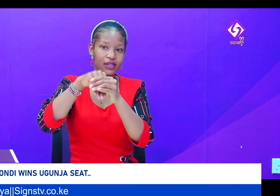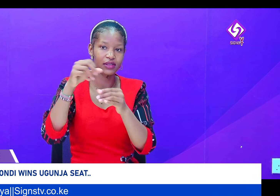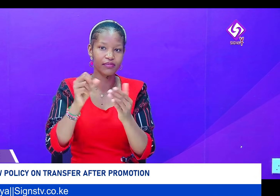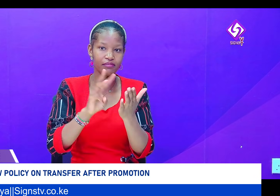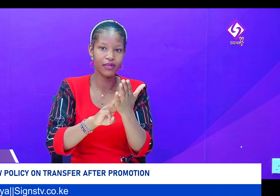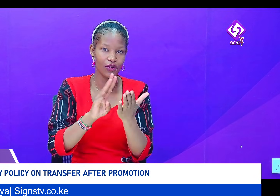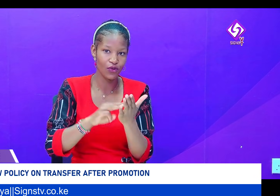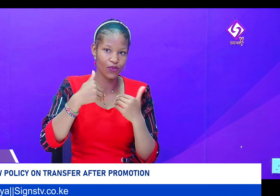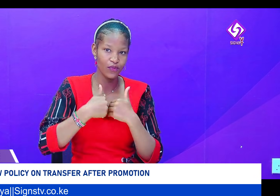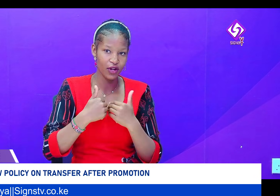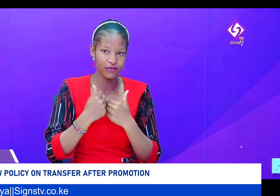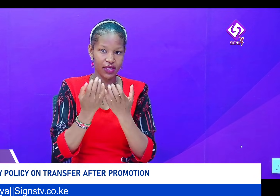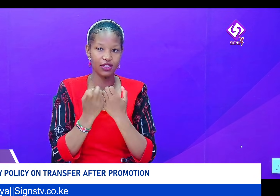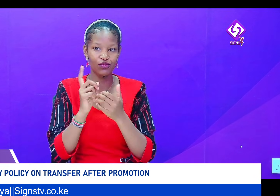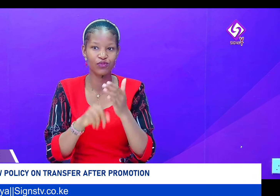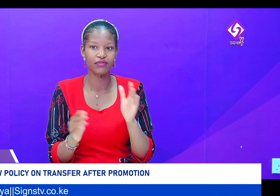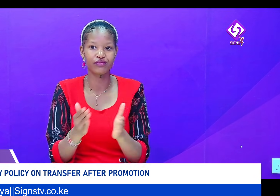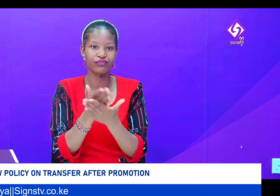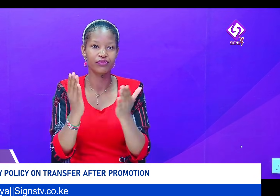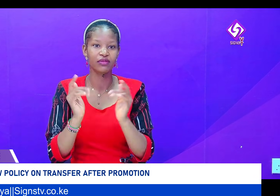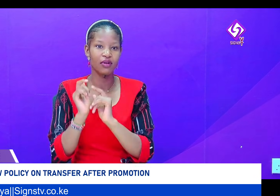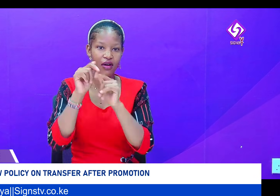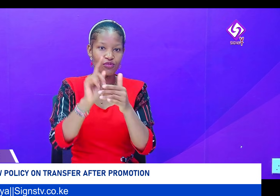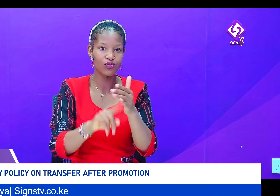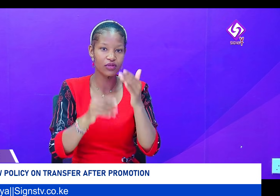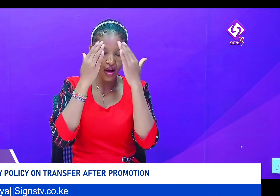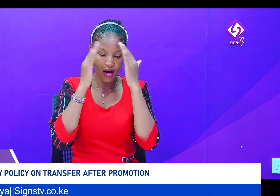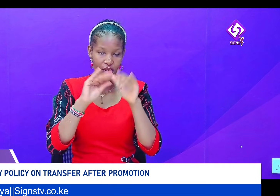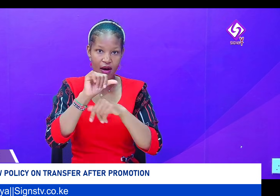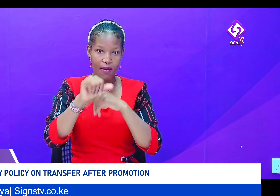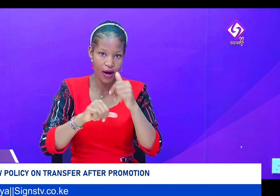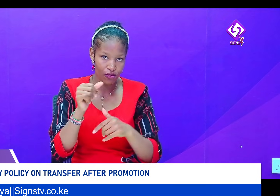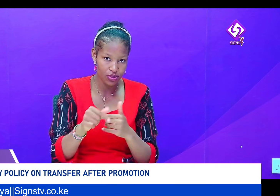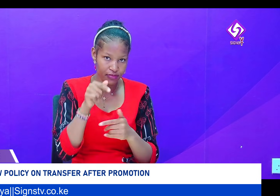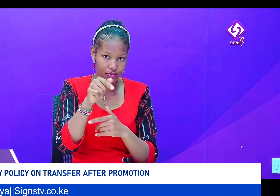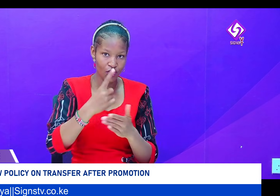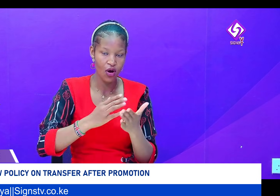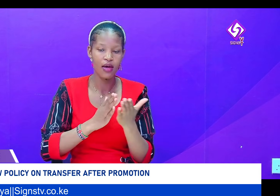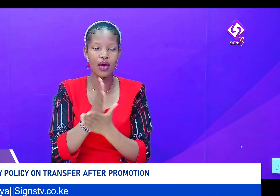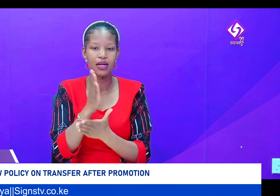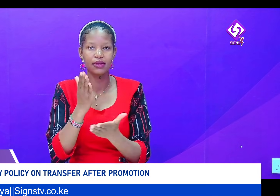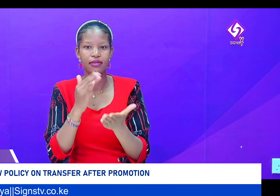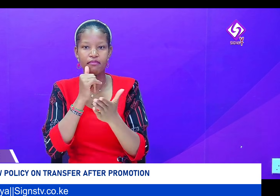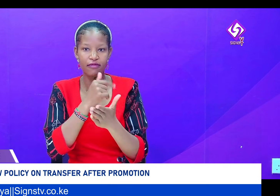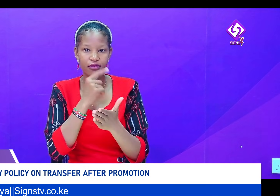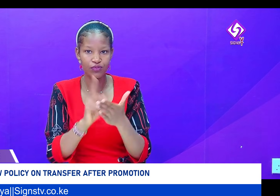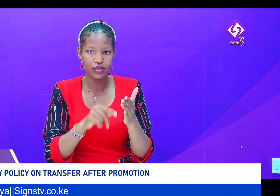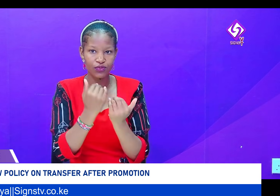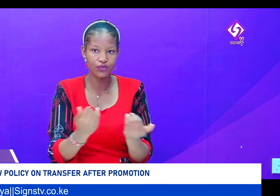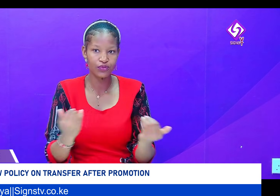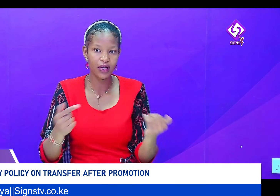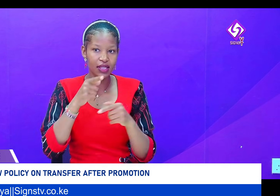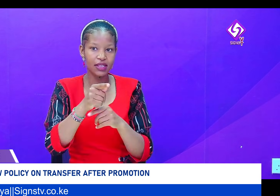children's rights stakeholders in Migori have been urged to raise awareness about the rights and the privileges of